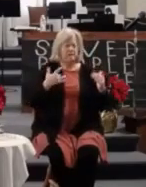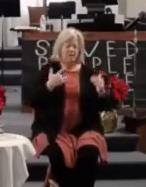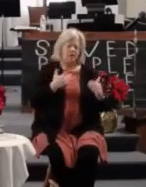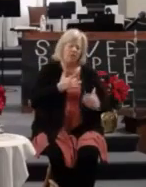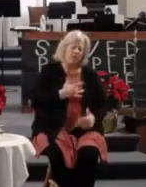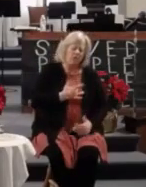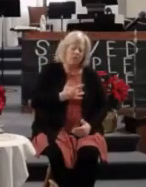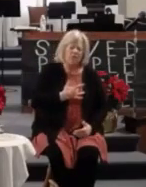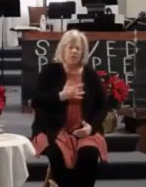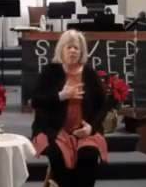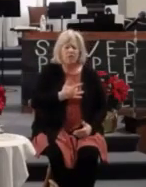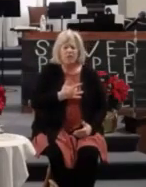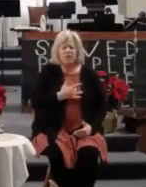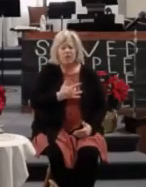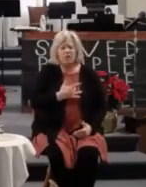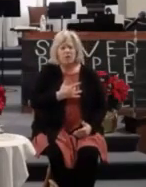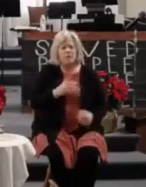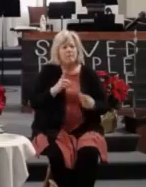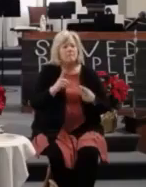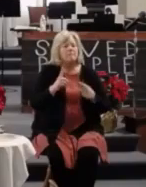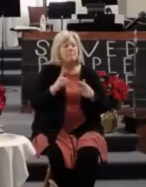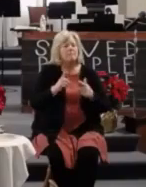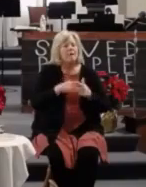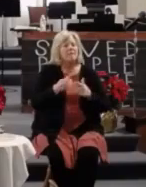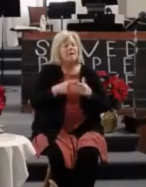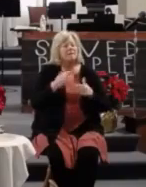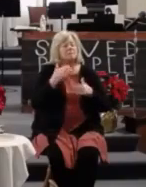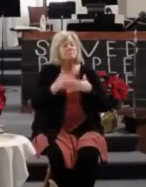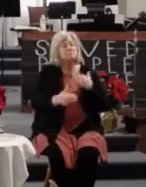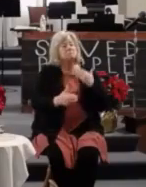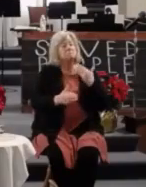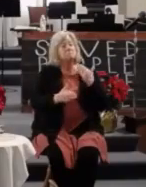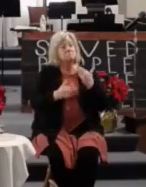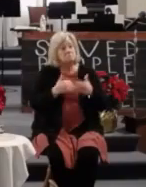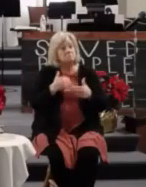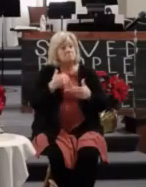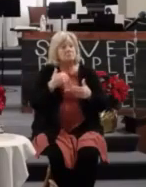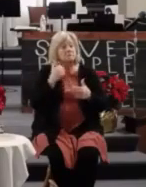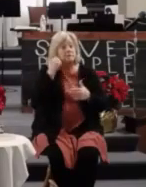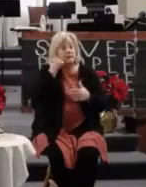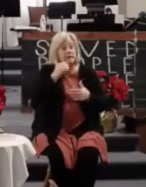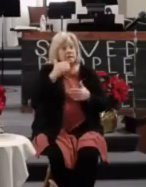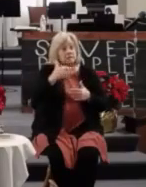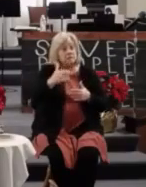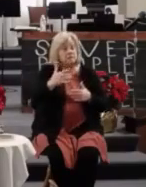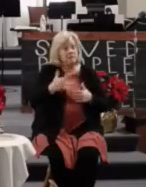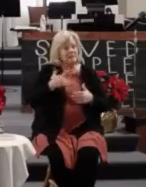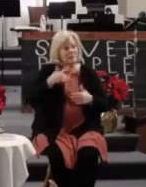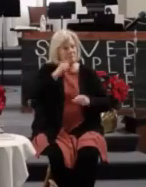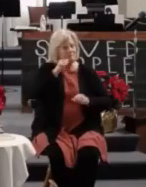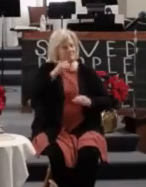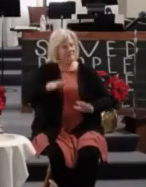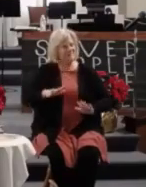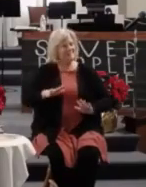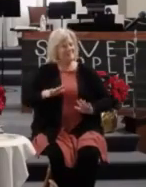it at first, but as days went by, those feelings left.